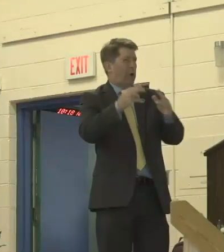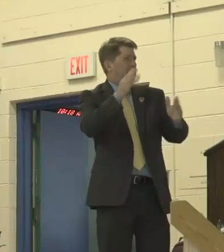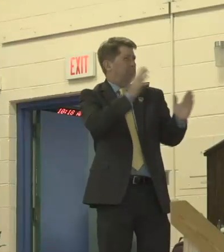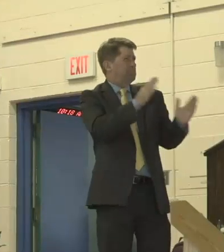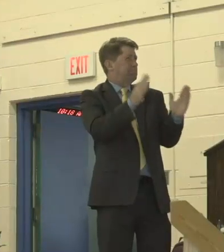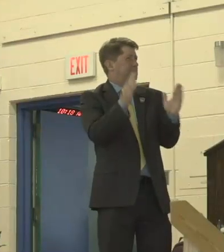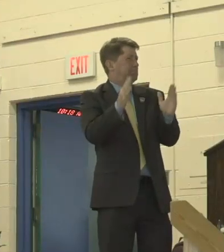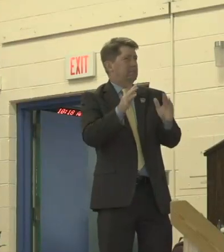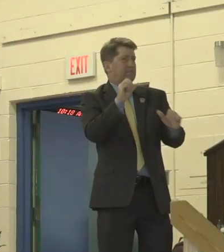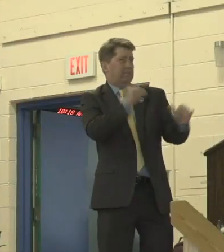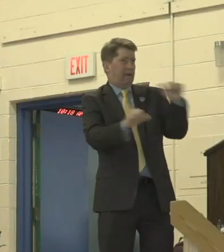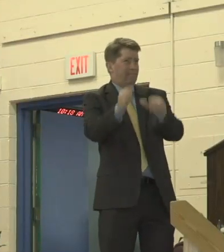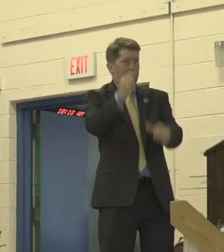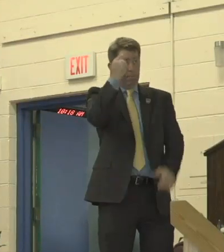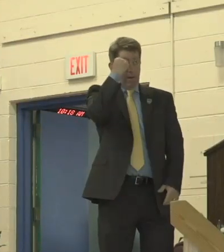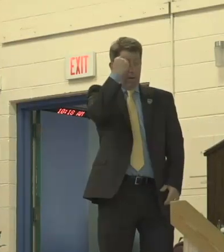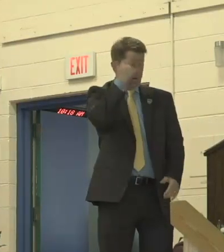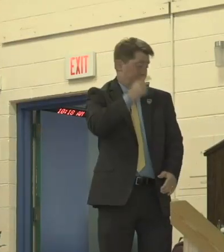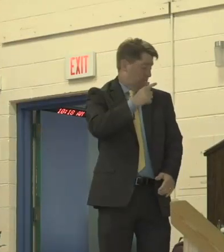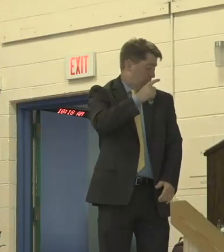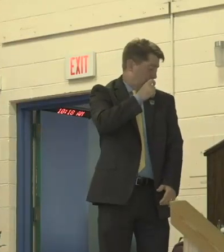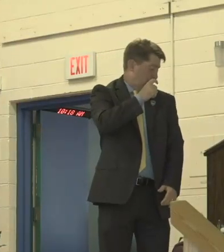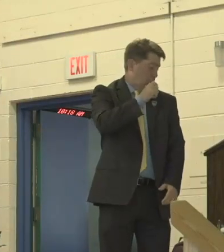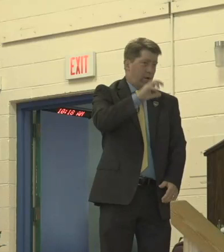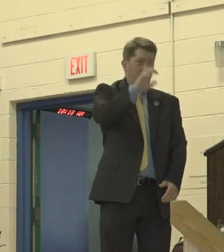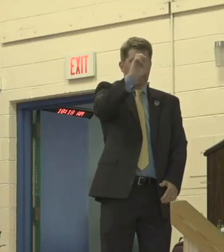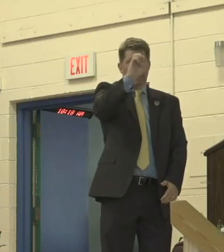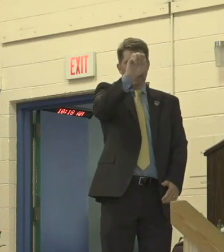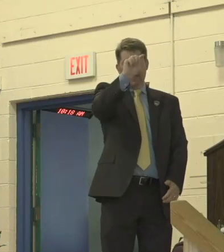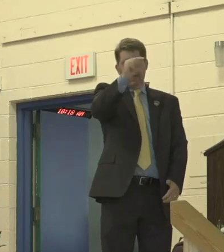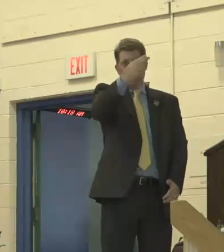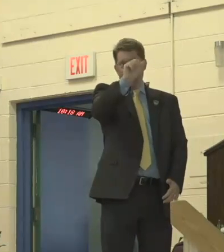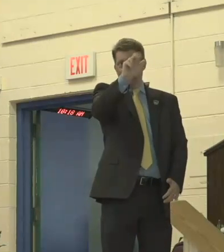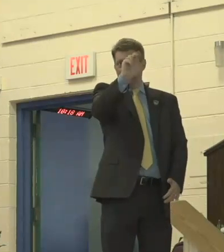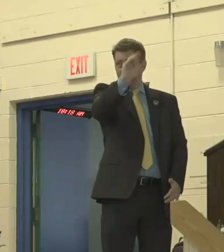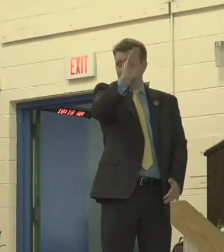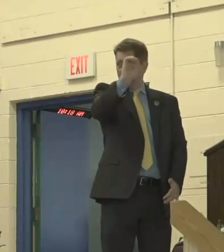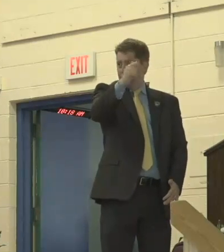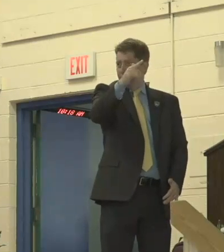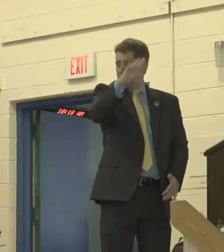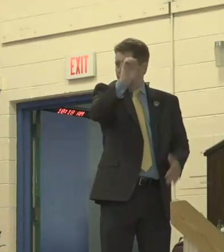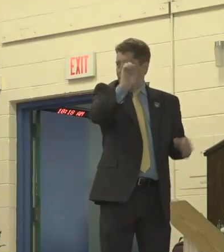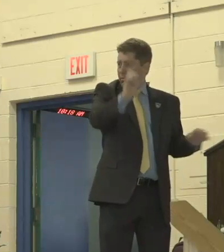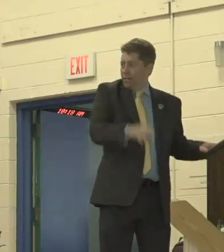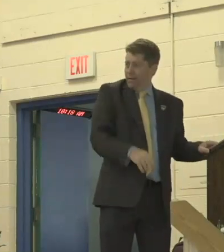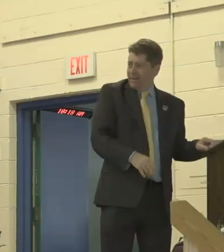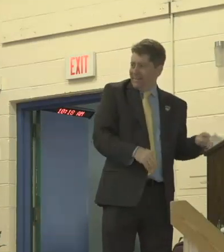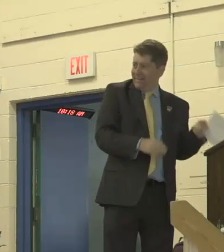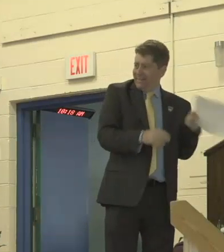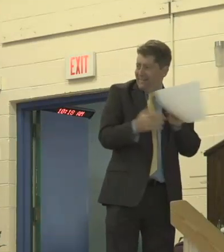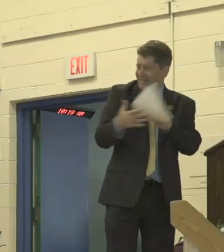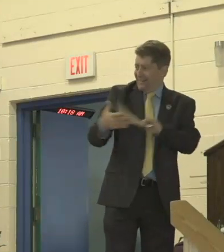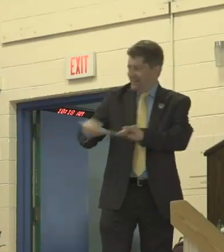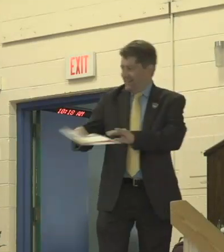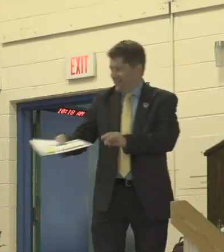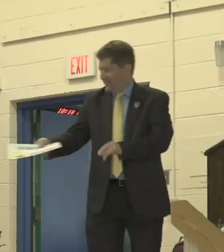always asking questions. This student has a scientific mind, and it goes to Ethan Beagle.